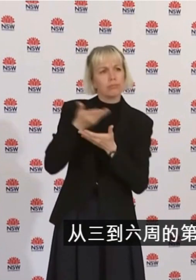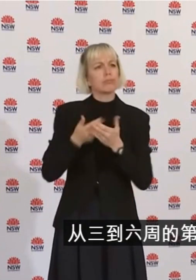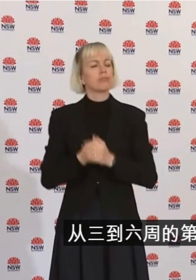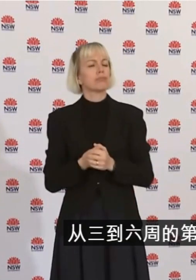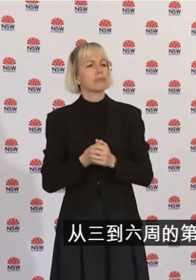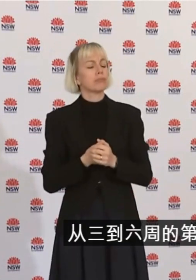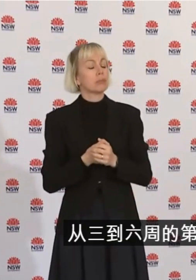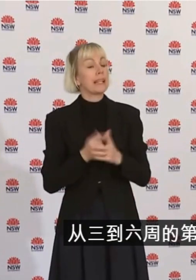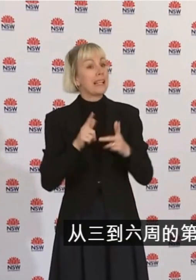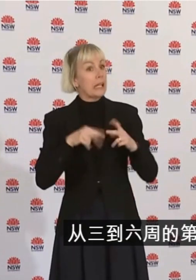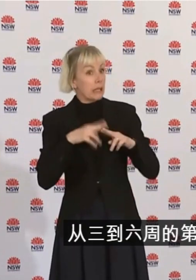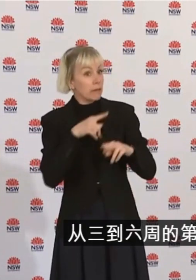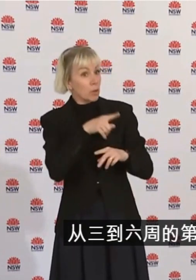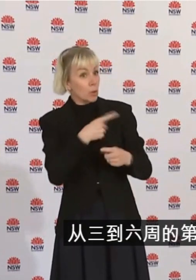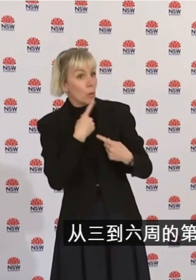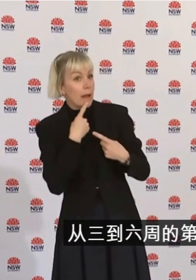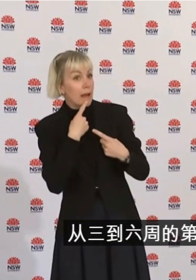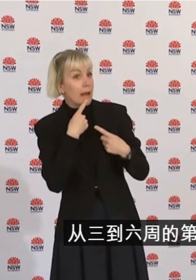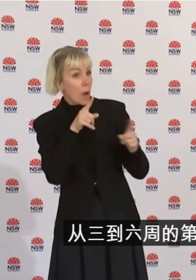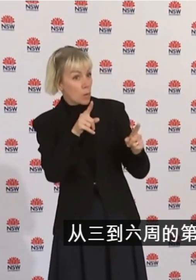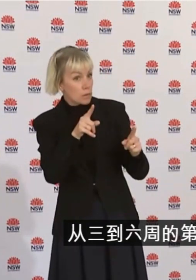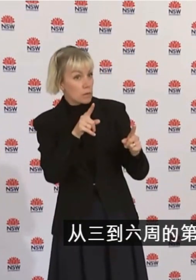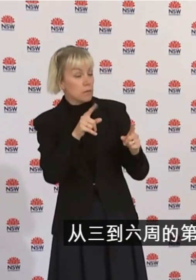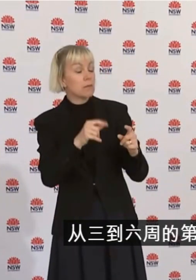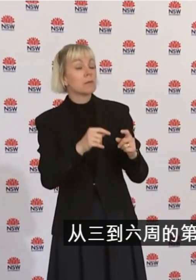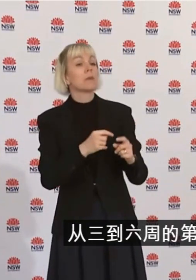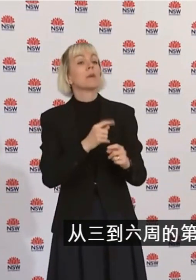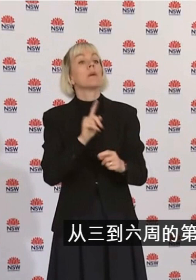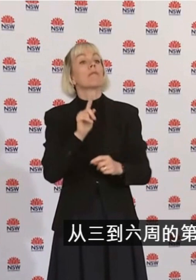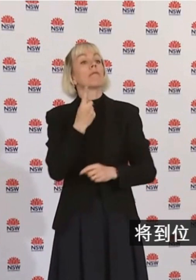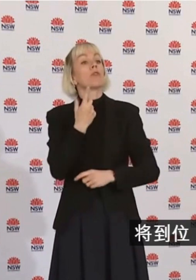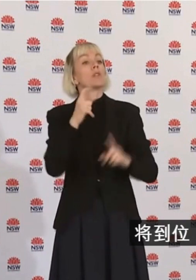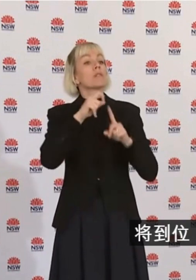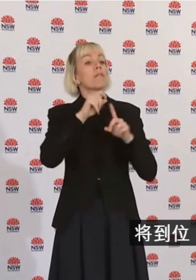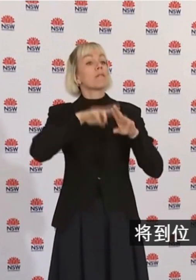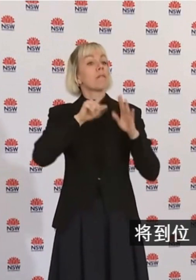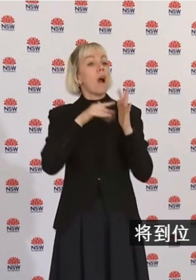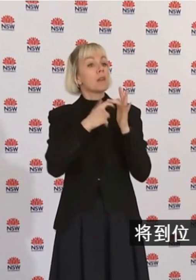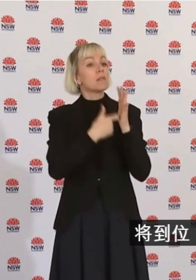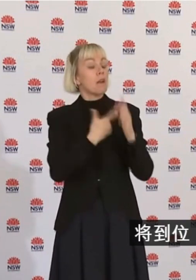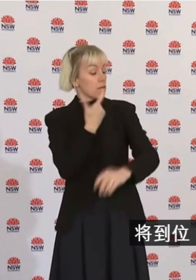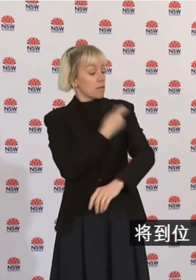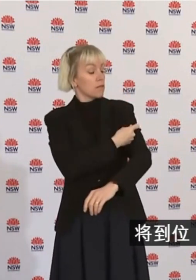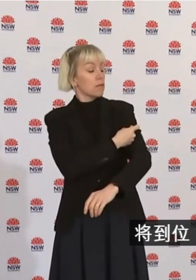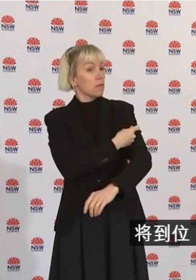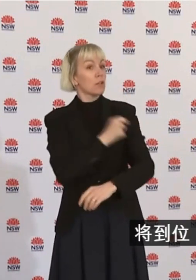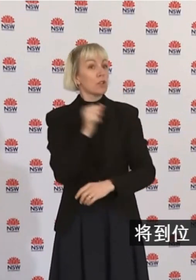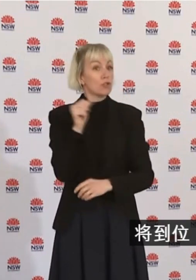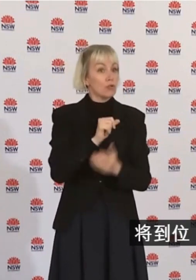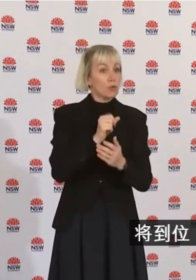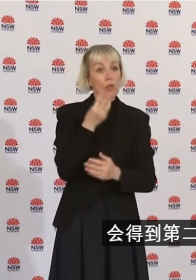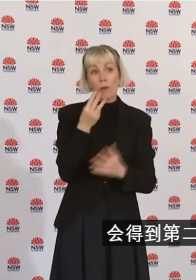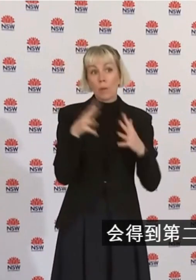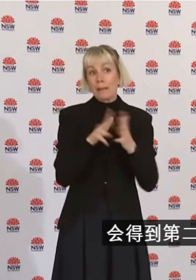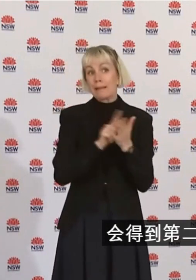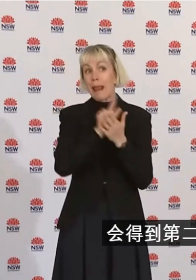the second dose of the Pfizer vaccine from 3 to 6 weeks, what guarantee will be in place that the people who have received the first